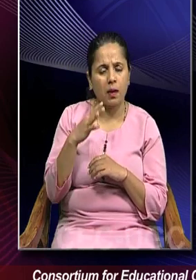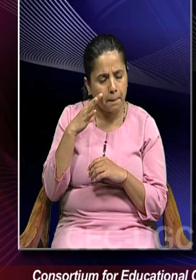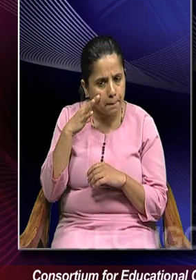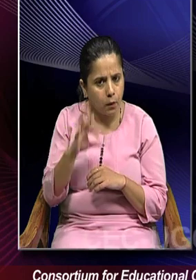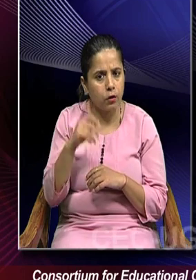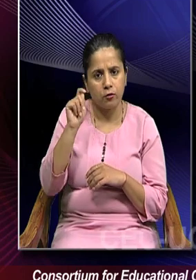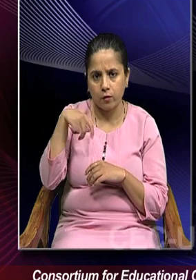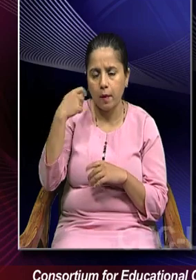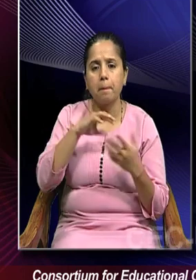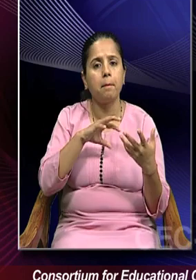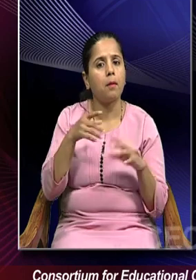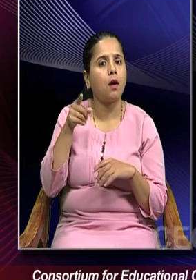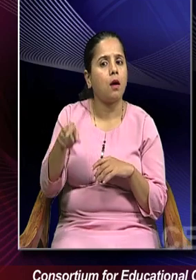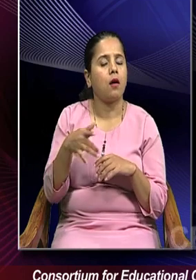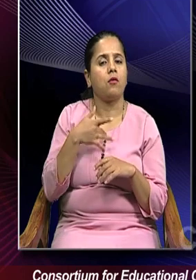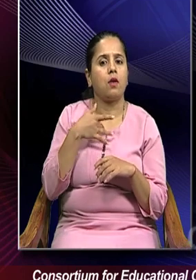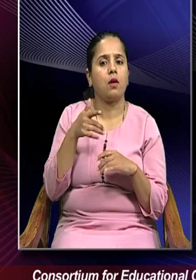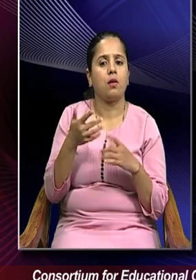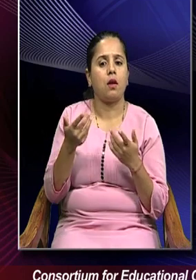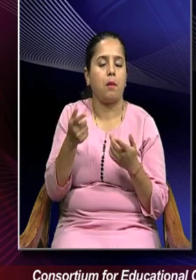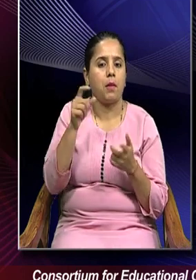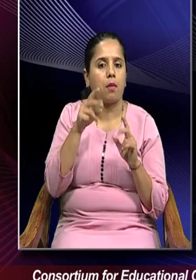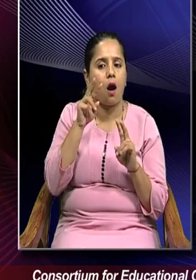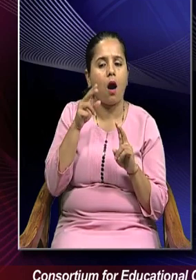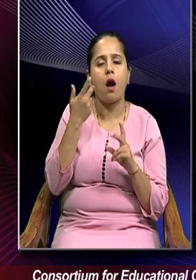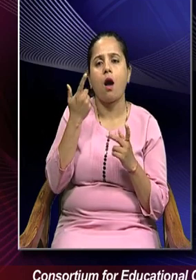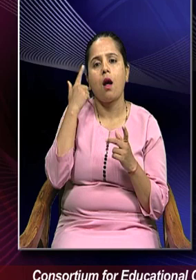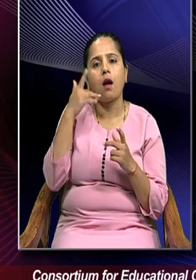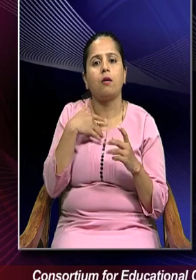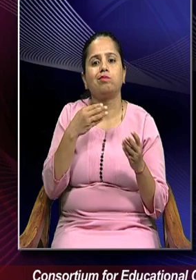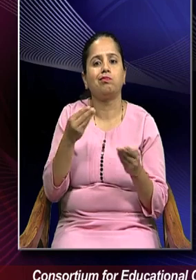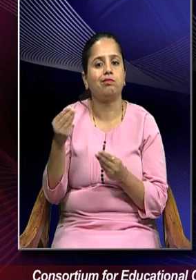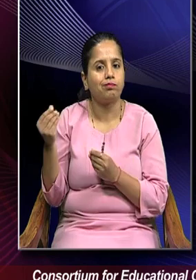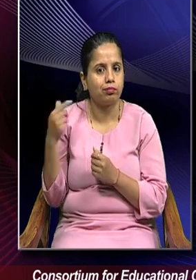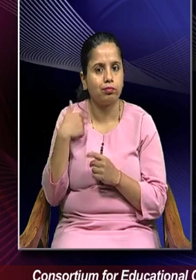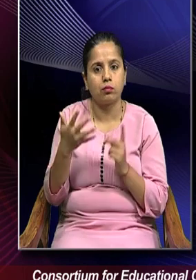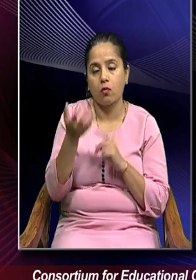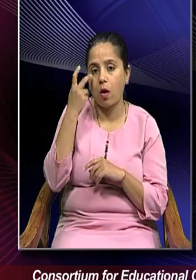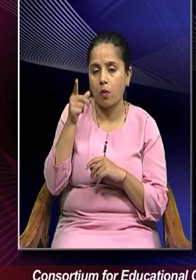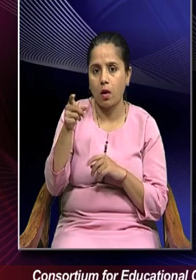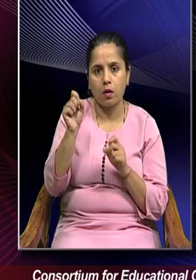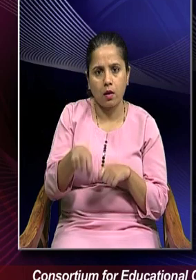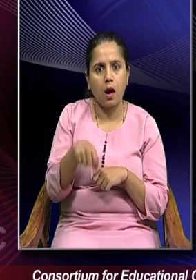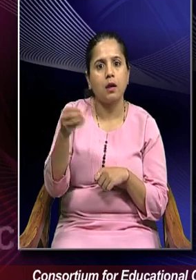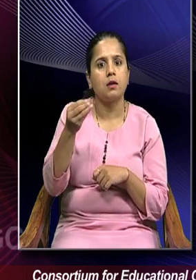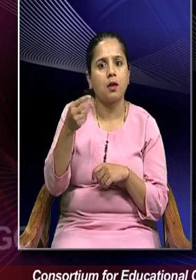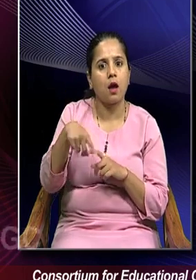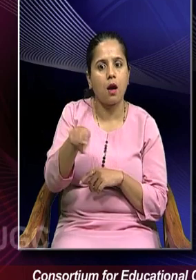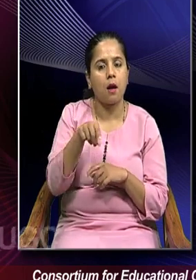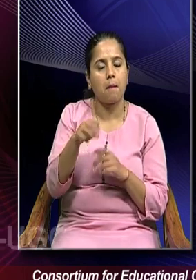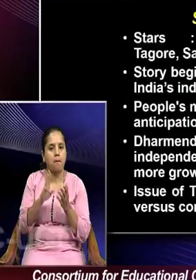important, and they have left that kind of an impression where we find that they have been able to leave some kind of a